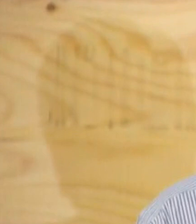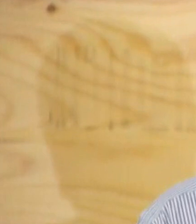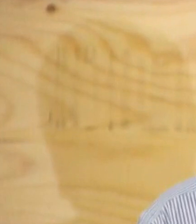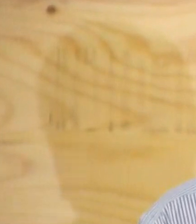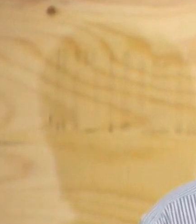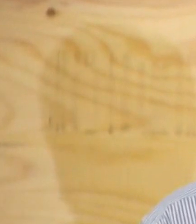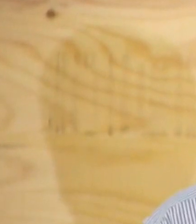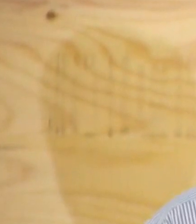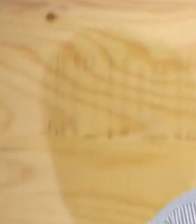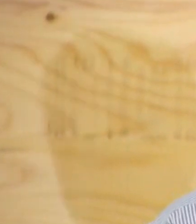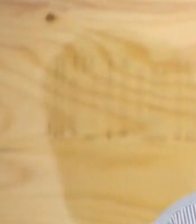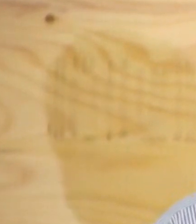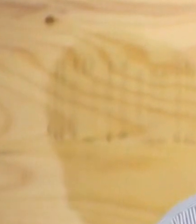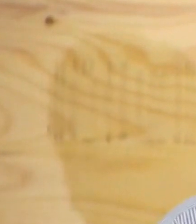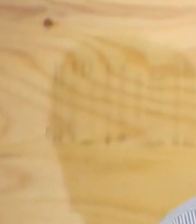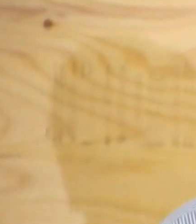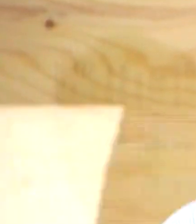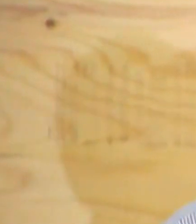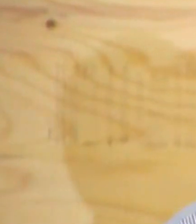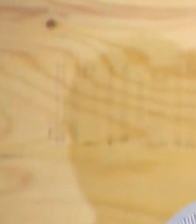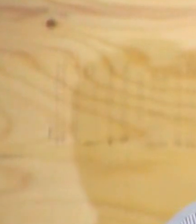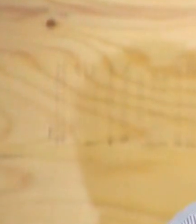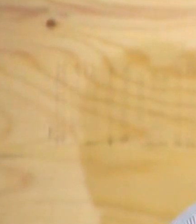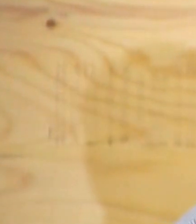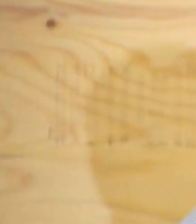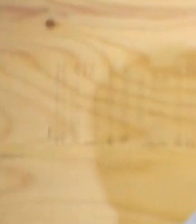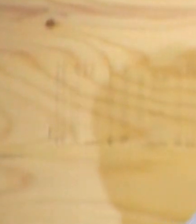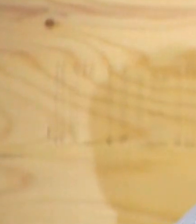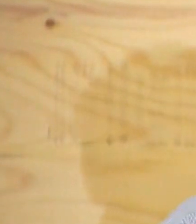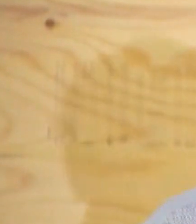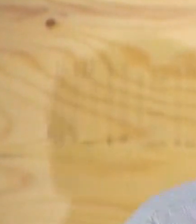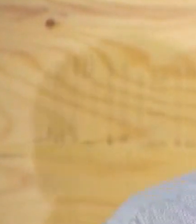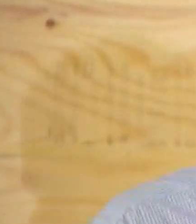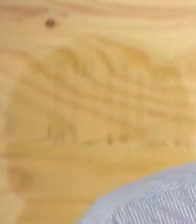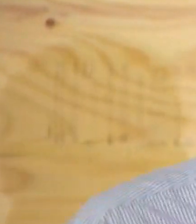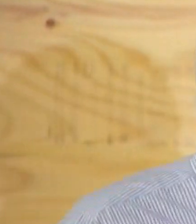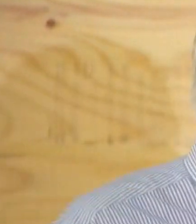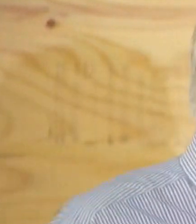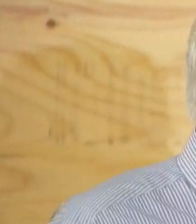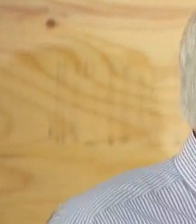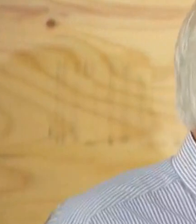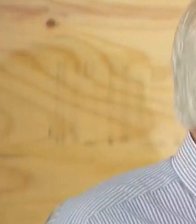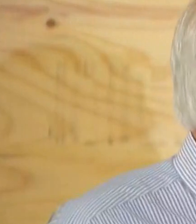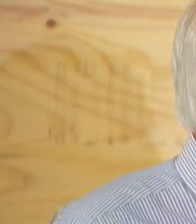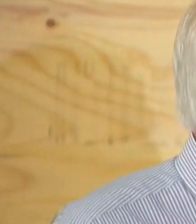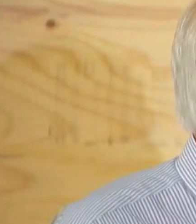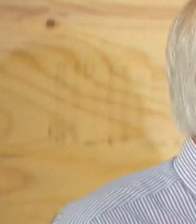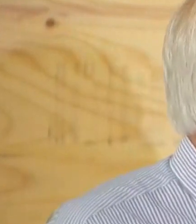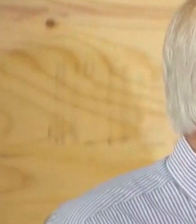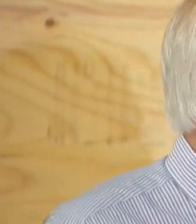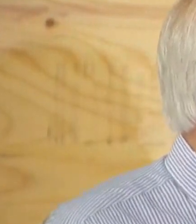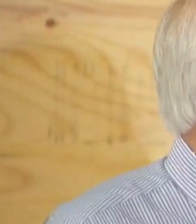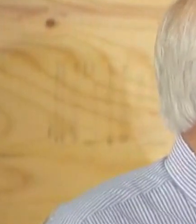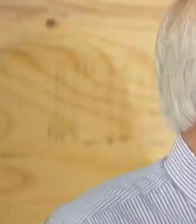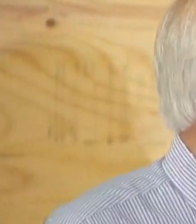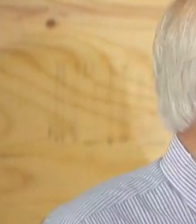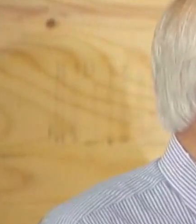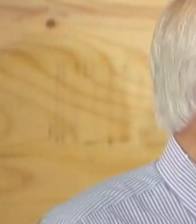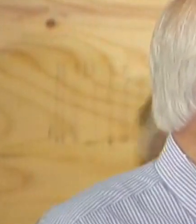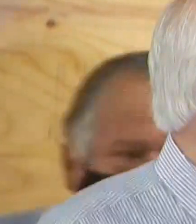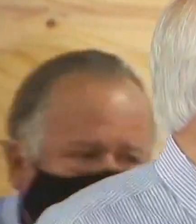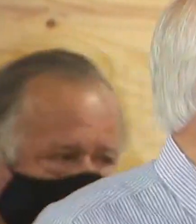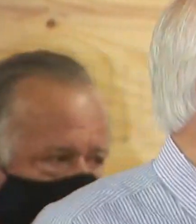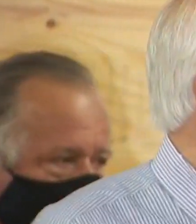enforcement personnel for the great work that they're doing. It's very much appreciated. And I want to thank Governor Newsom for taking time to come out to